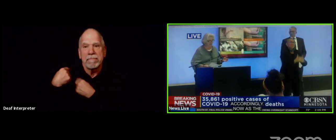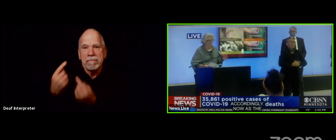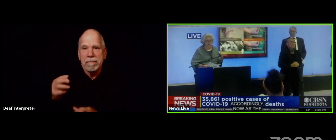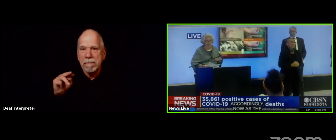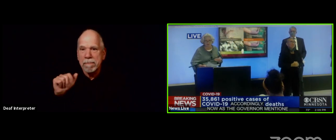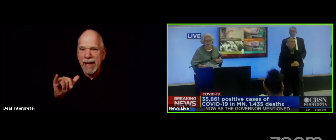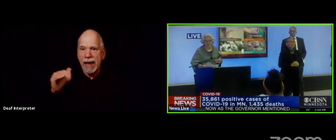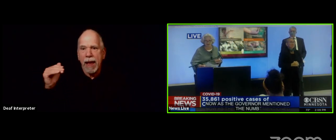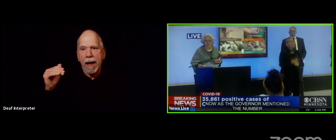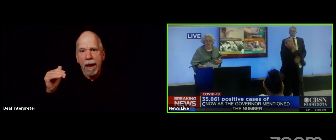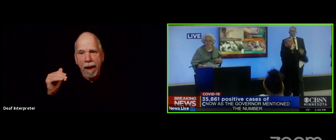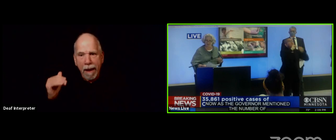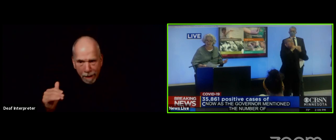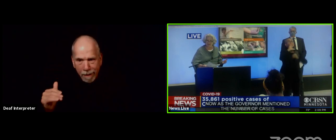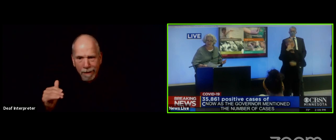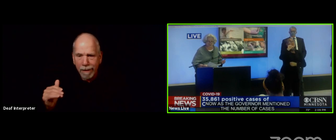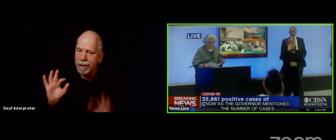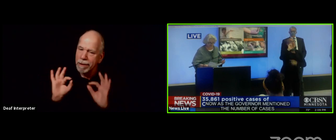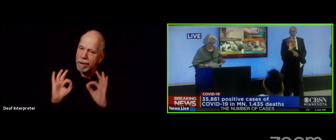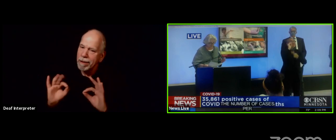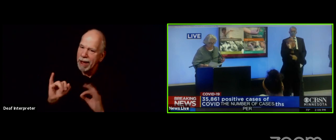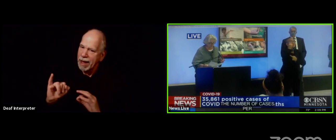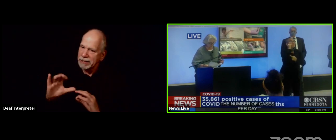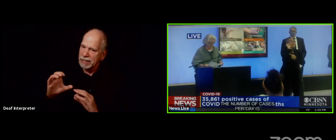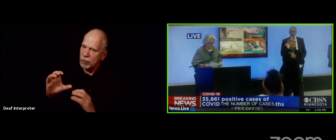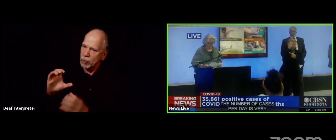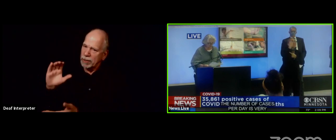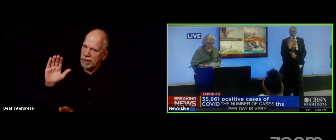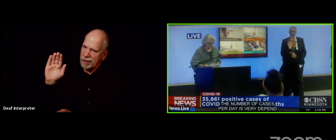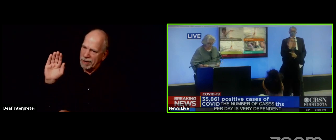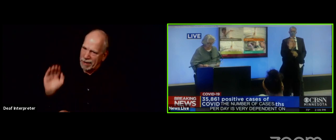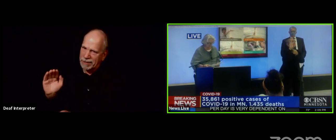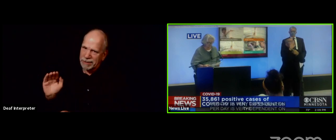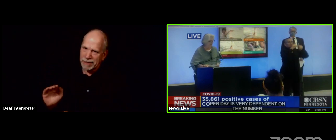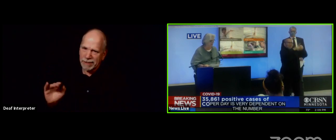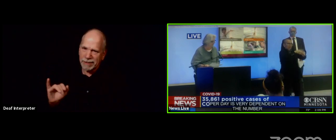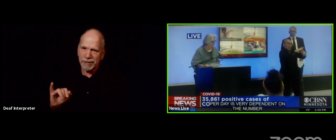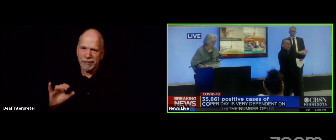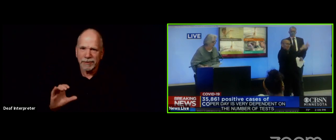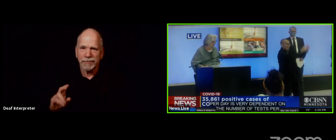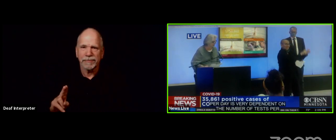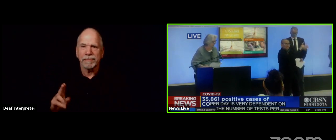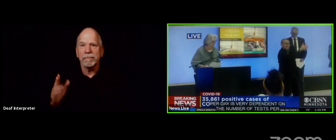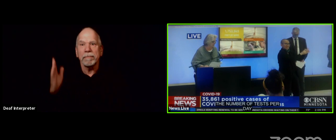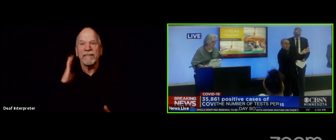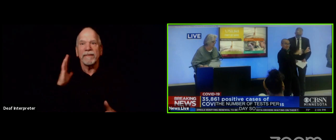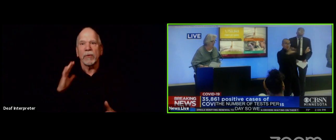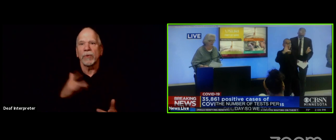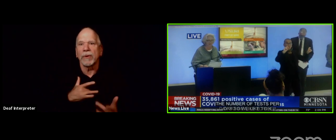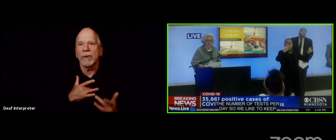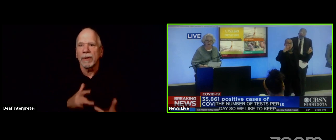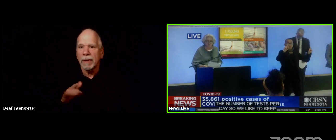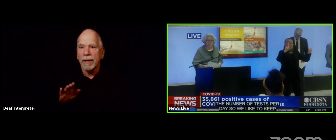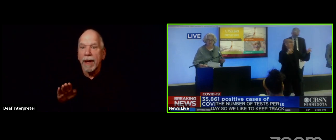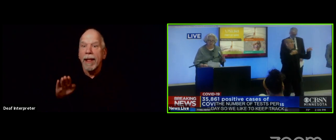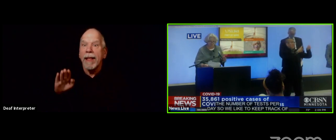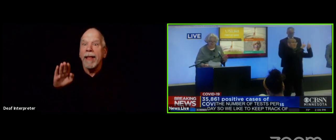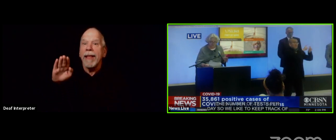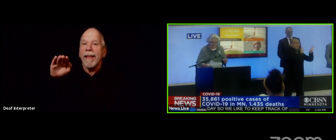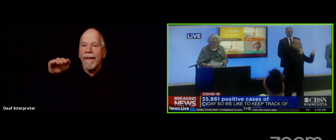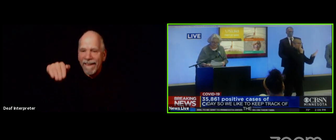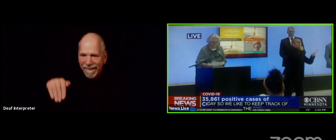is very dependent on the number of tests per day. So we like to keep track of the case positivity rate, as the governor mentioned. That too